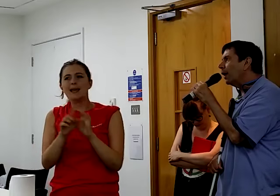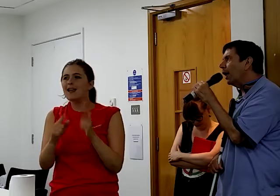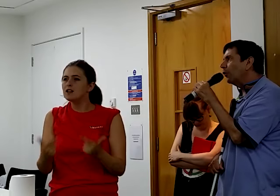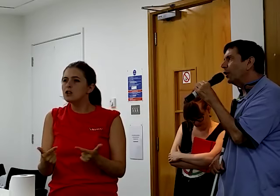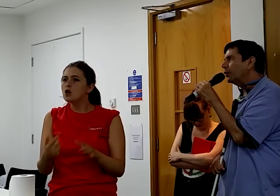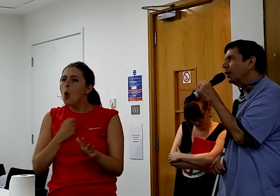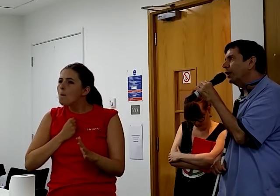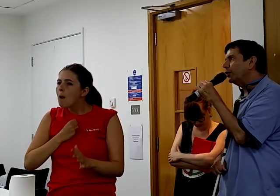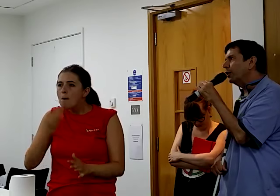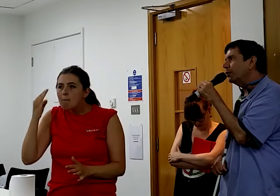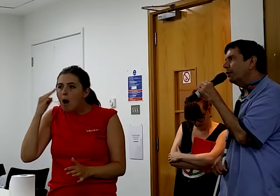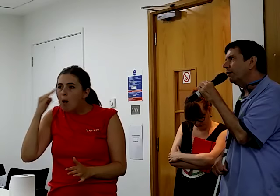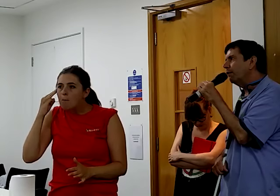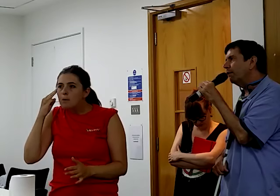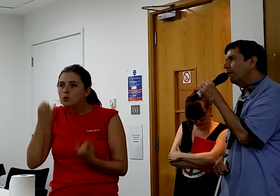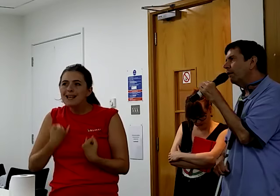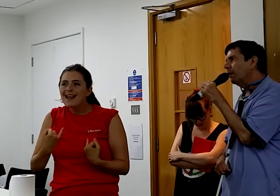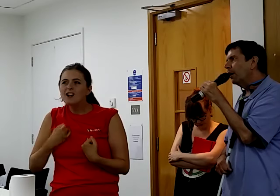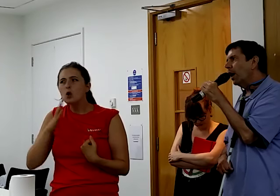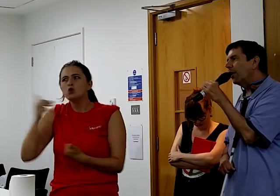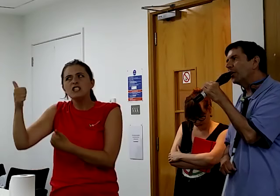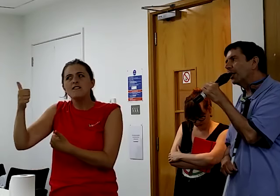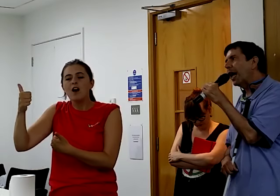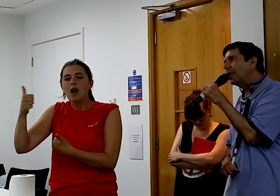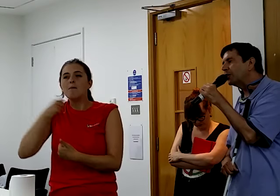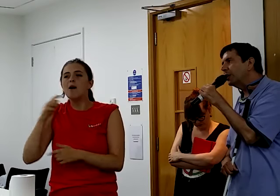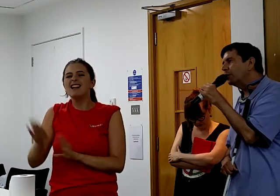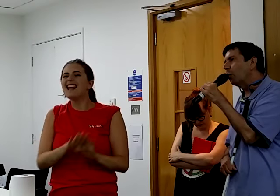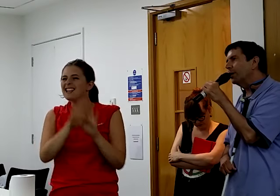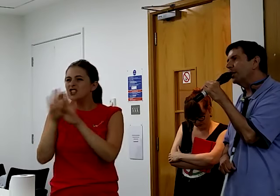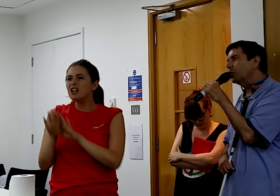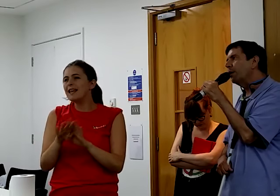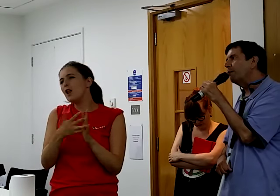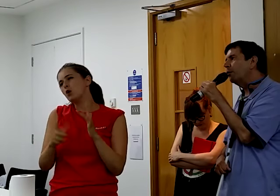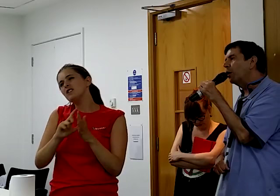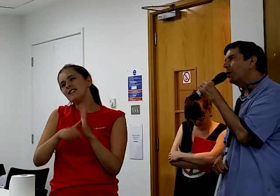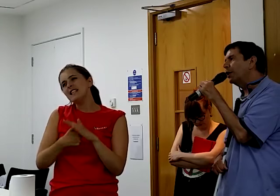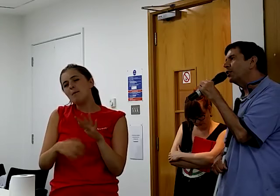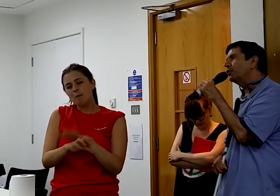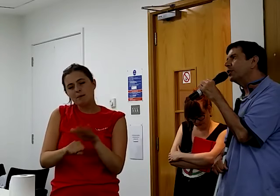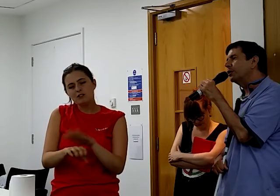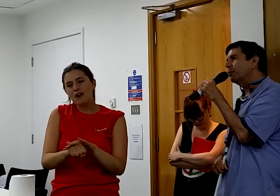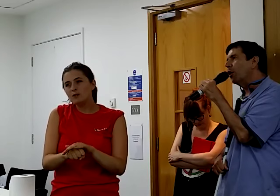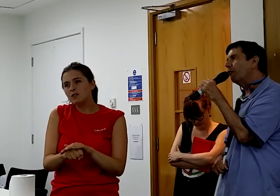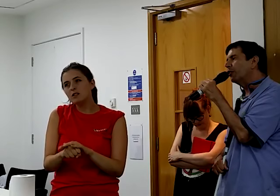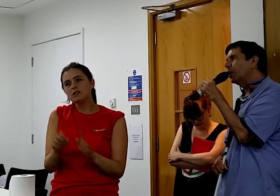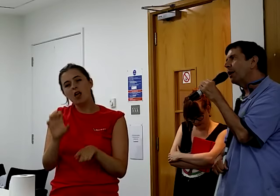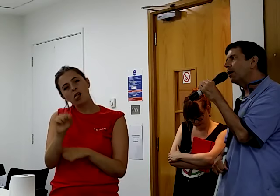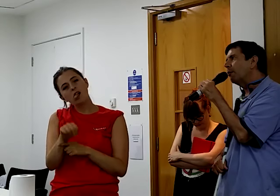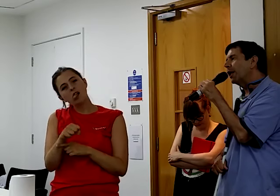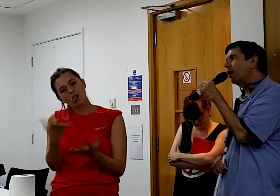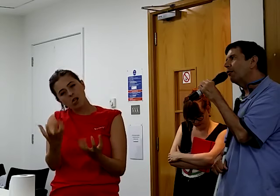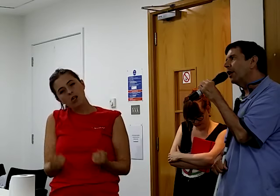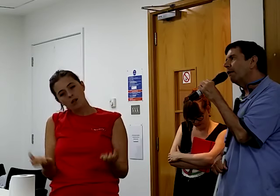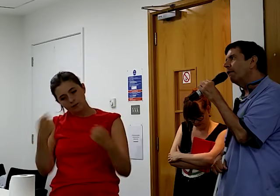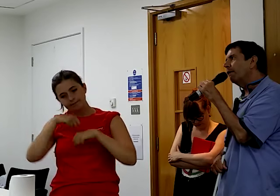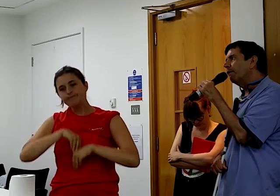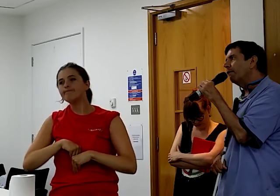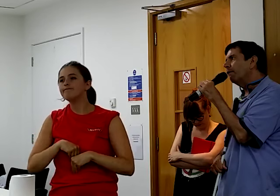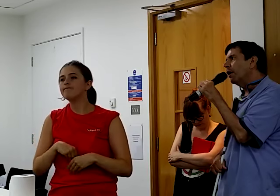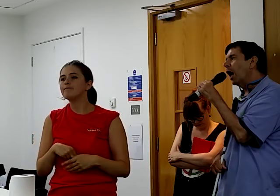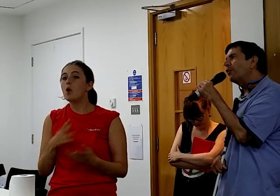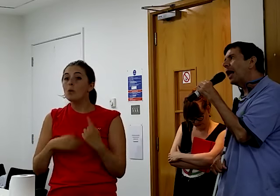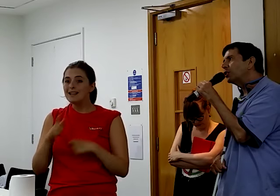mother who's got mental health issues. And I think that is what we need to remember and what we need to be confident about coming out of